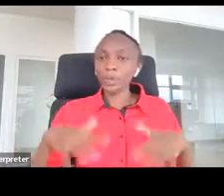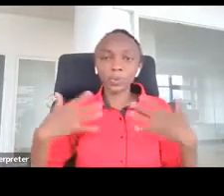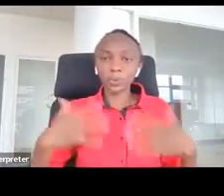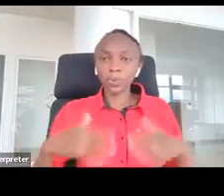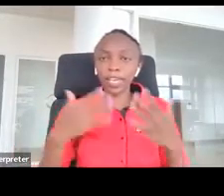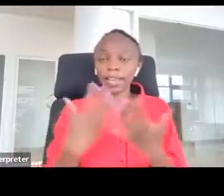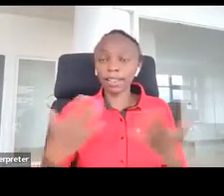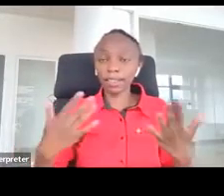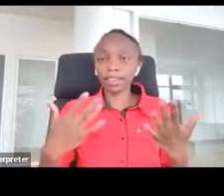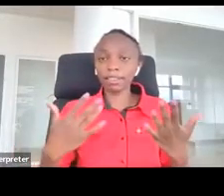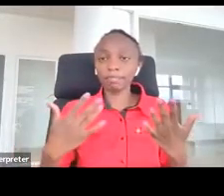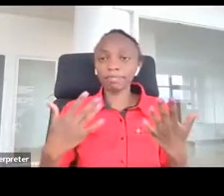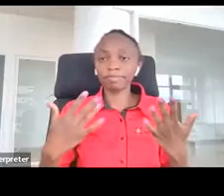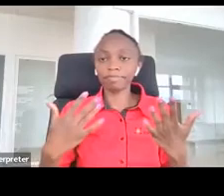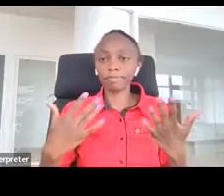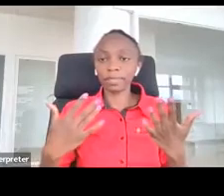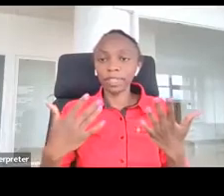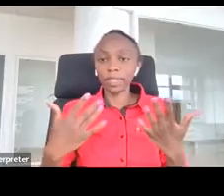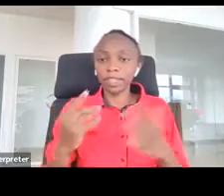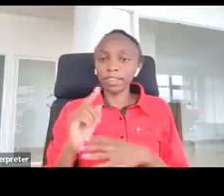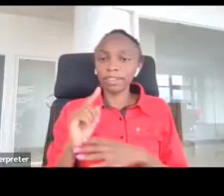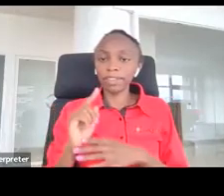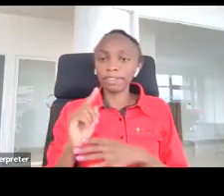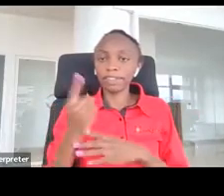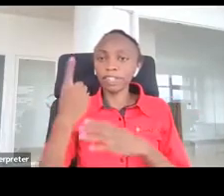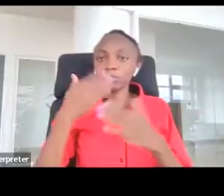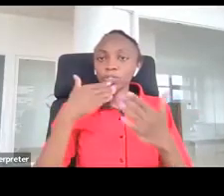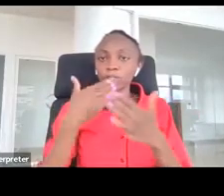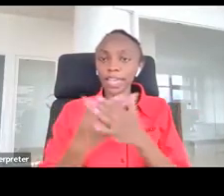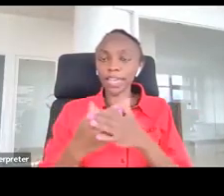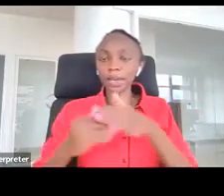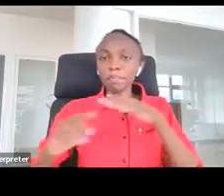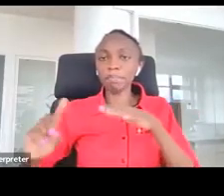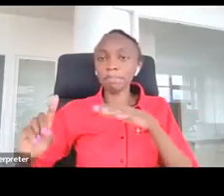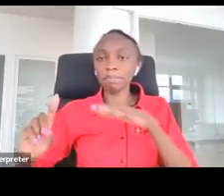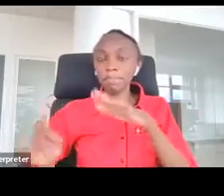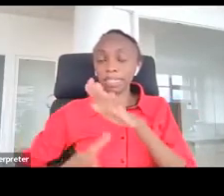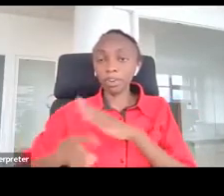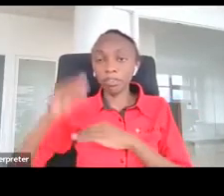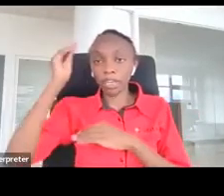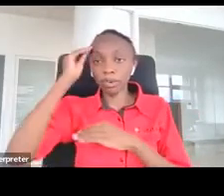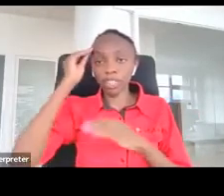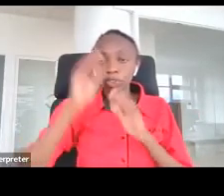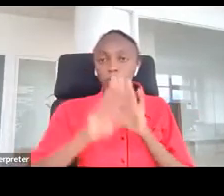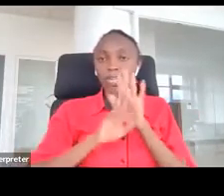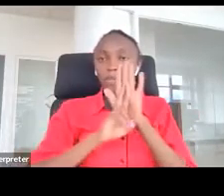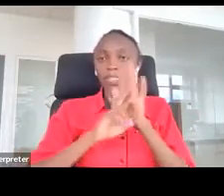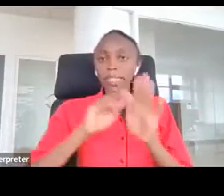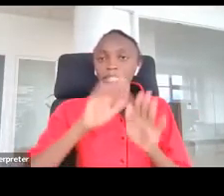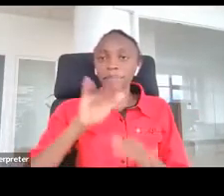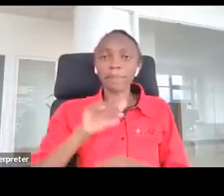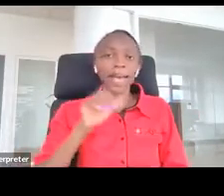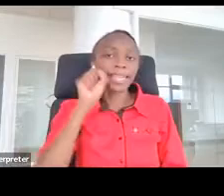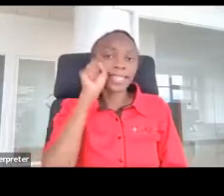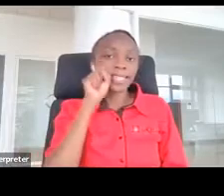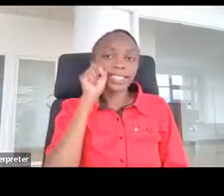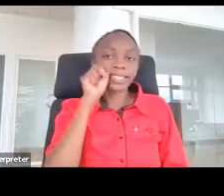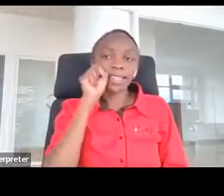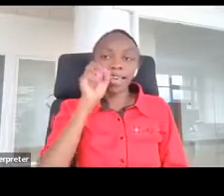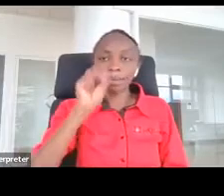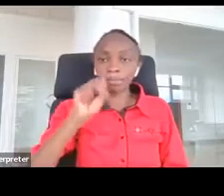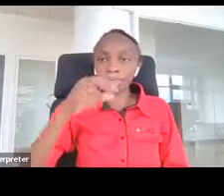first, thank you, Ministry of Education, represented by Sheila Luta, KICD by